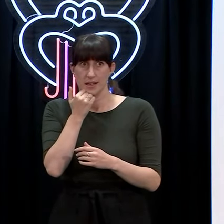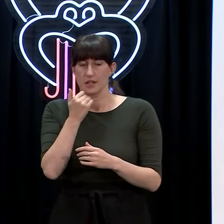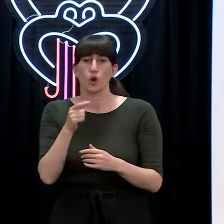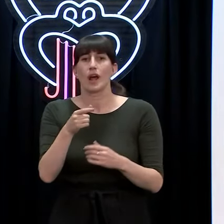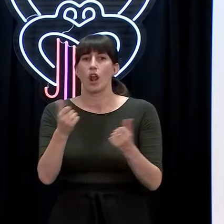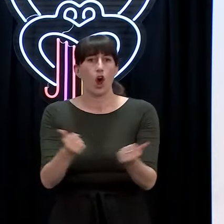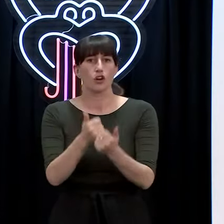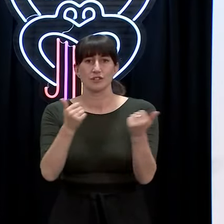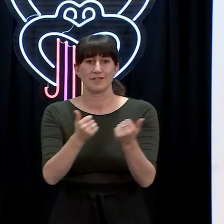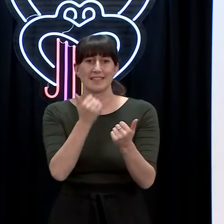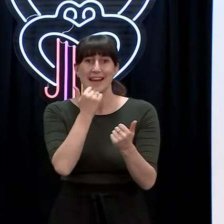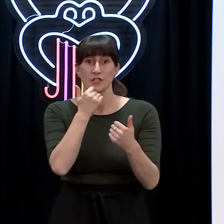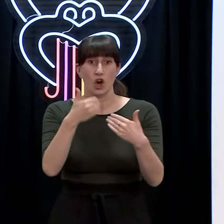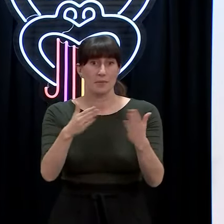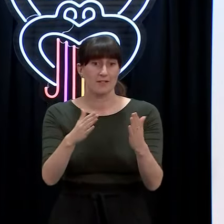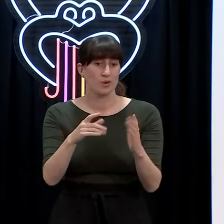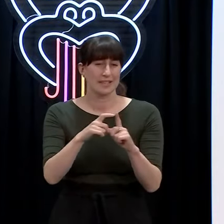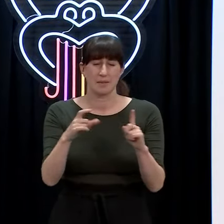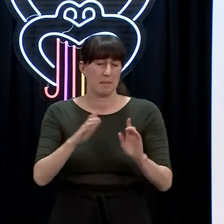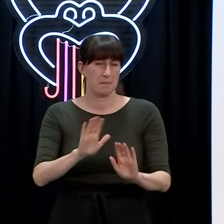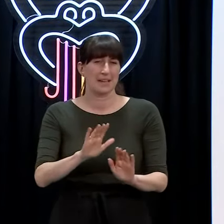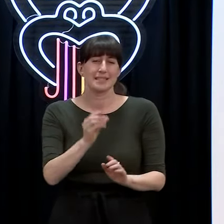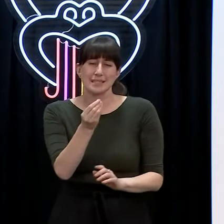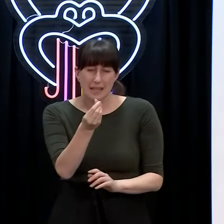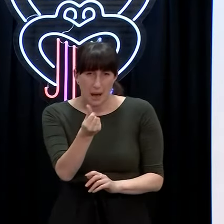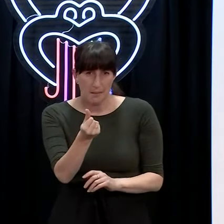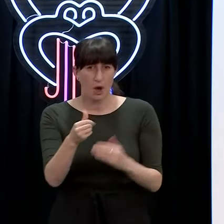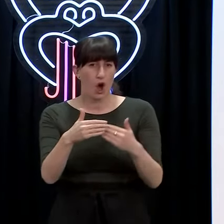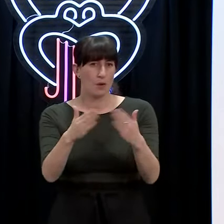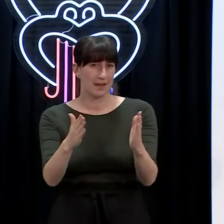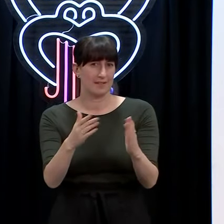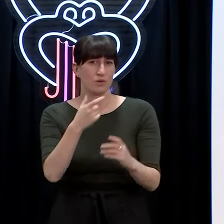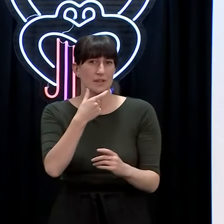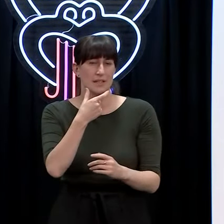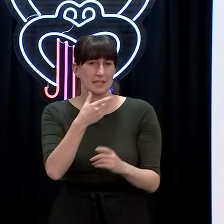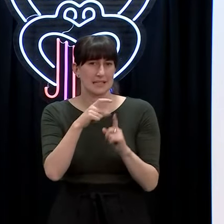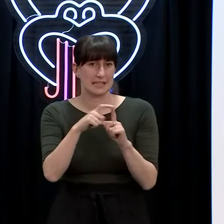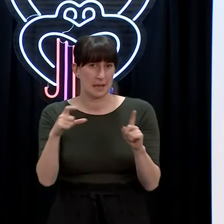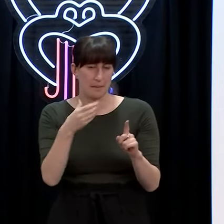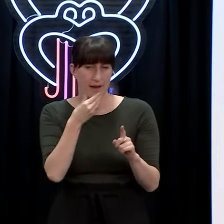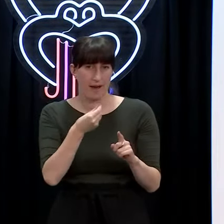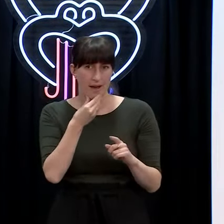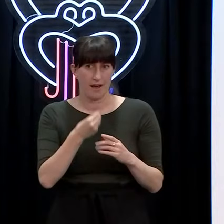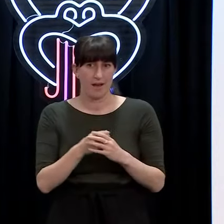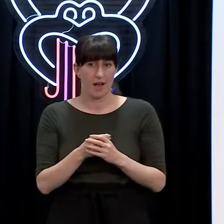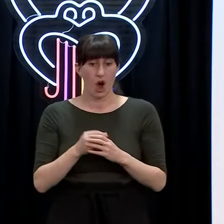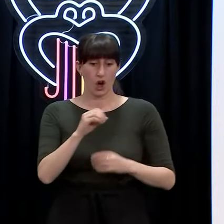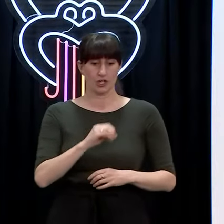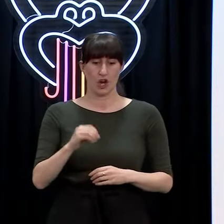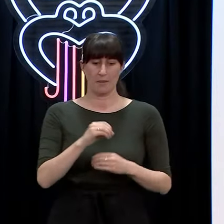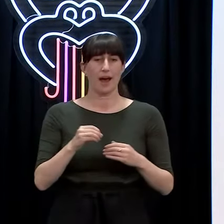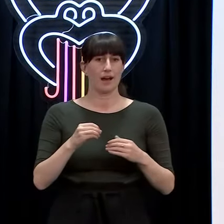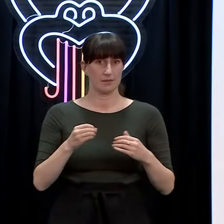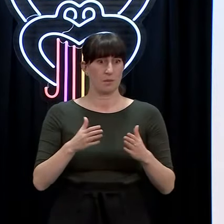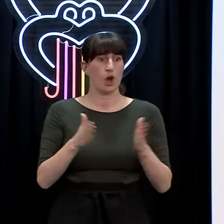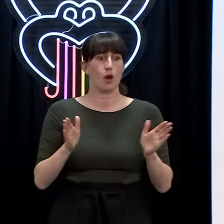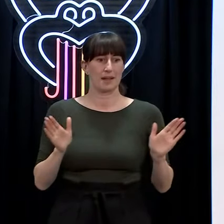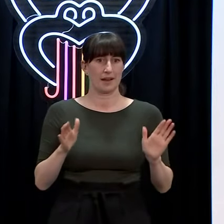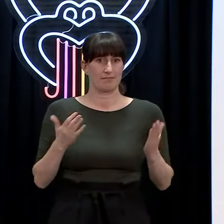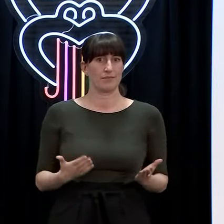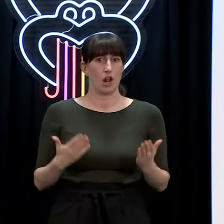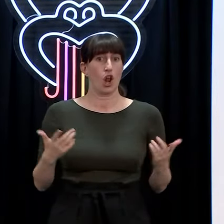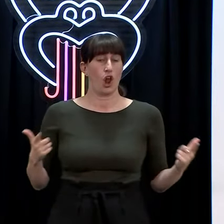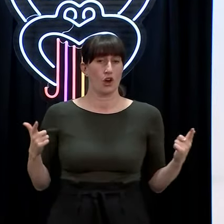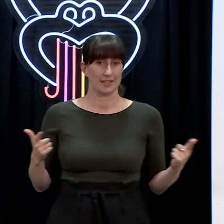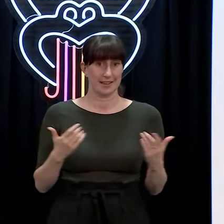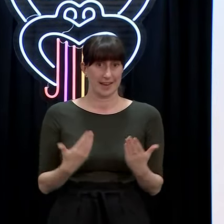lots in December, but we will be releasing some in December. We'll be releasing quite a lot of the October capacity that's available. We'll be releasing quite